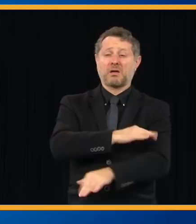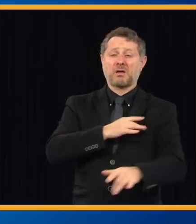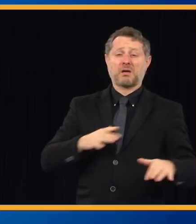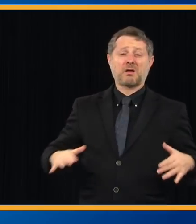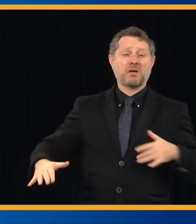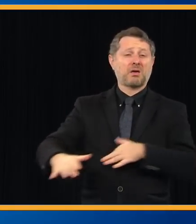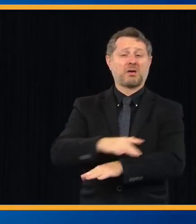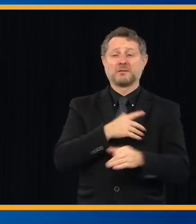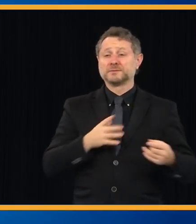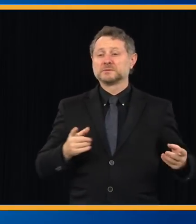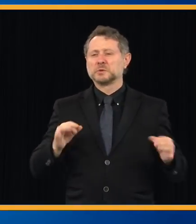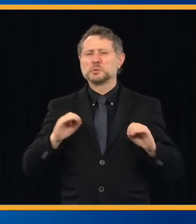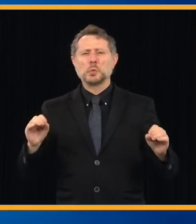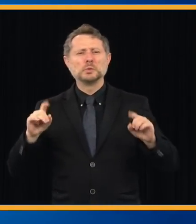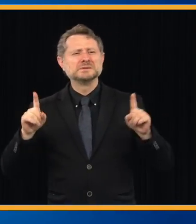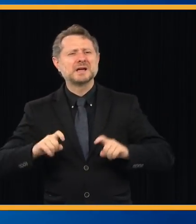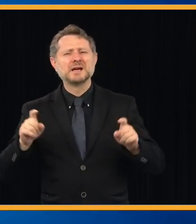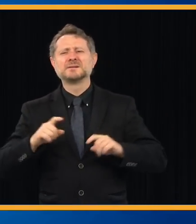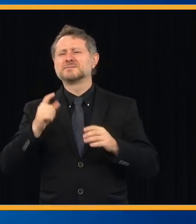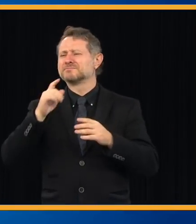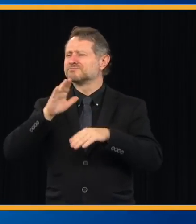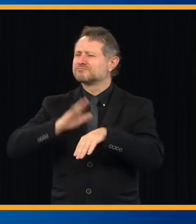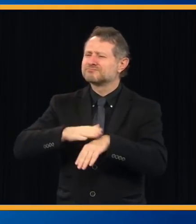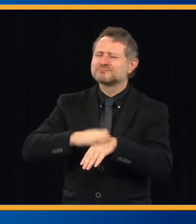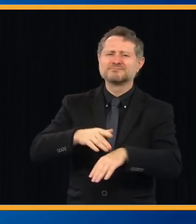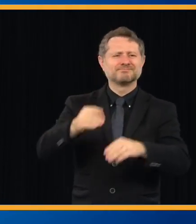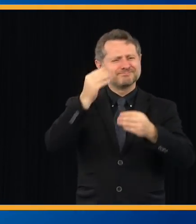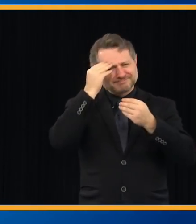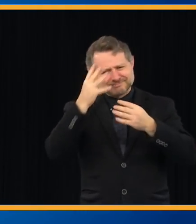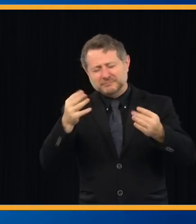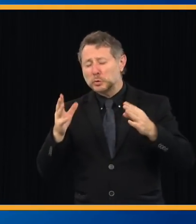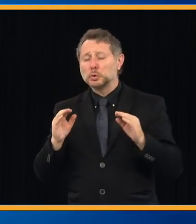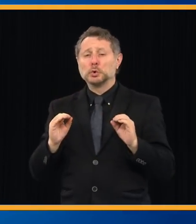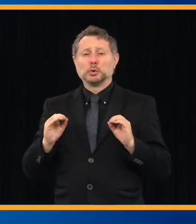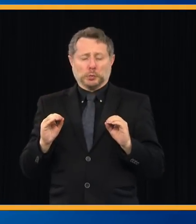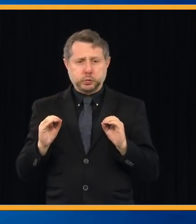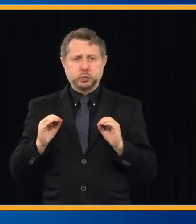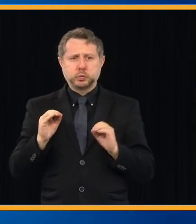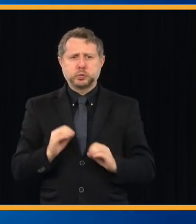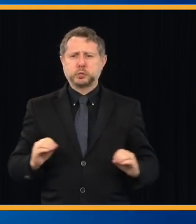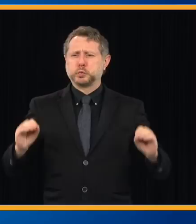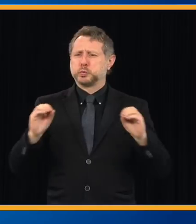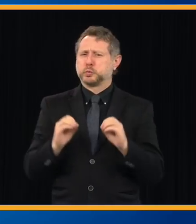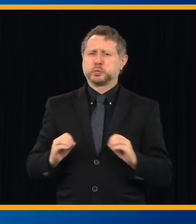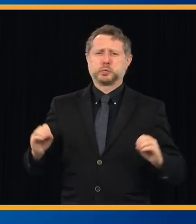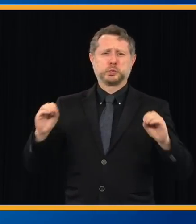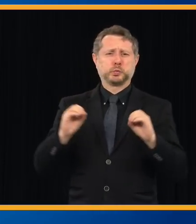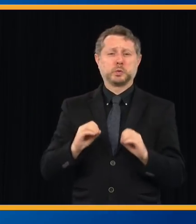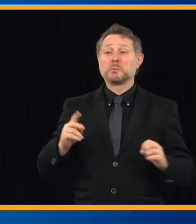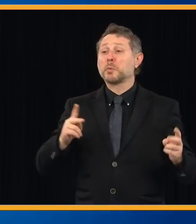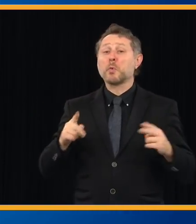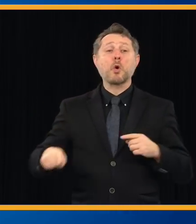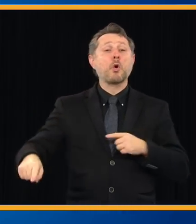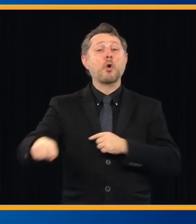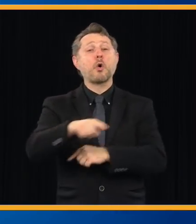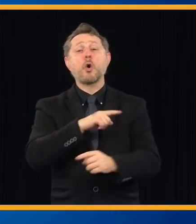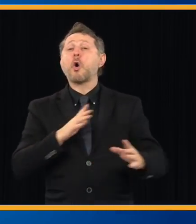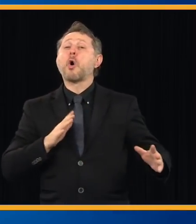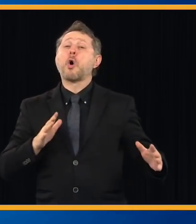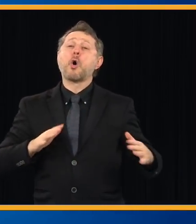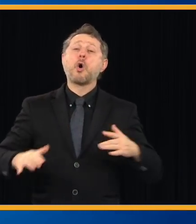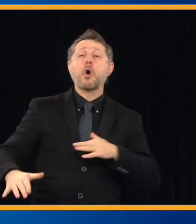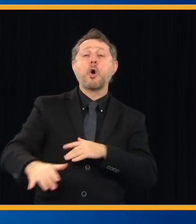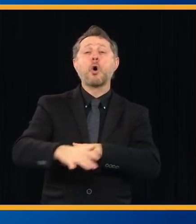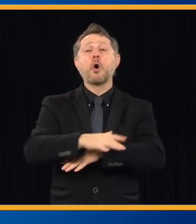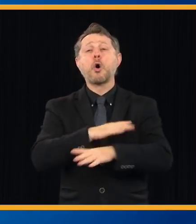anyone. There's no precautions. There's no testing. And then you let people circulate in